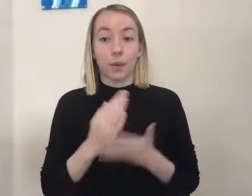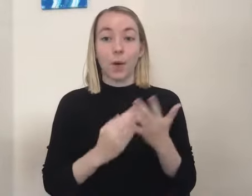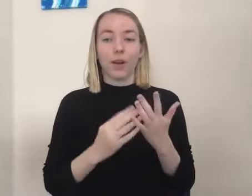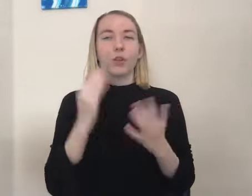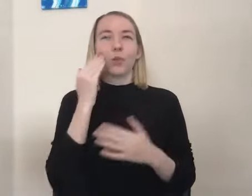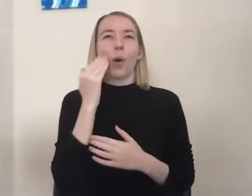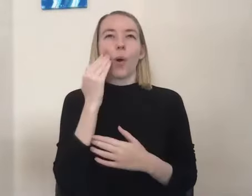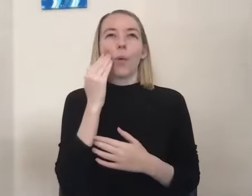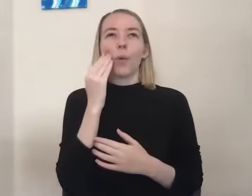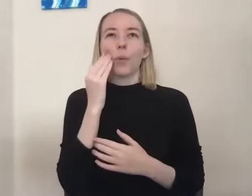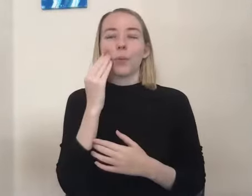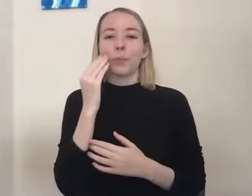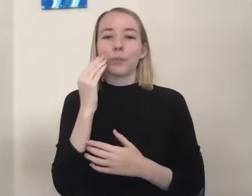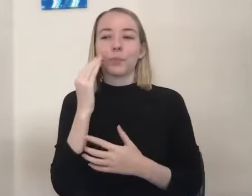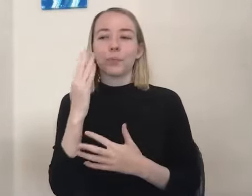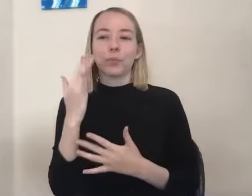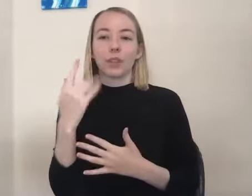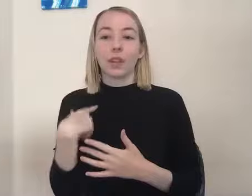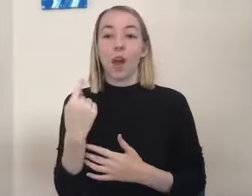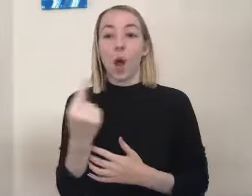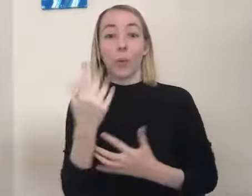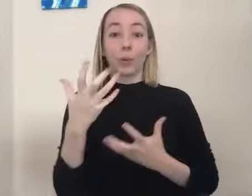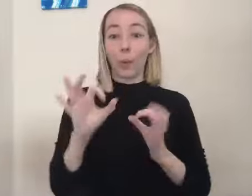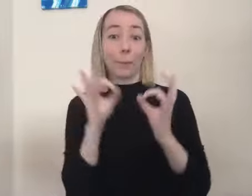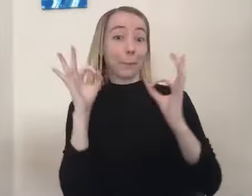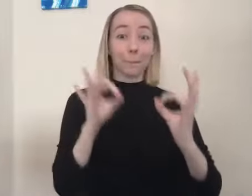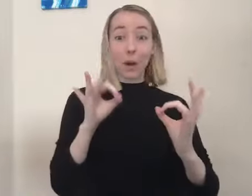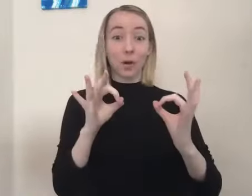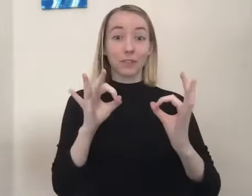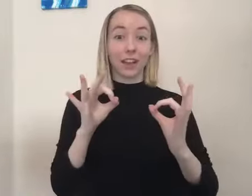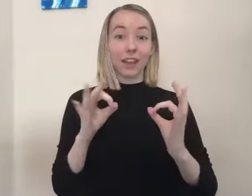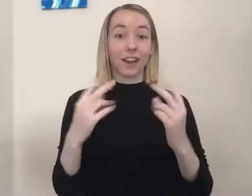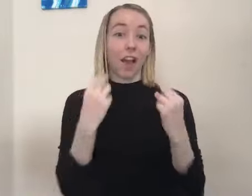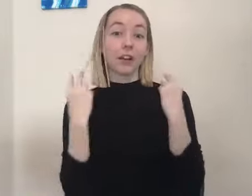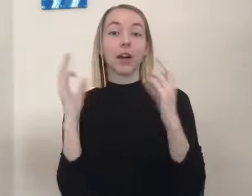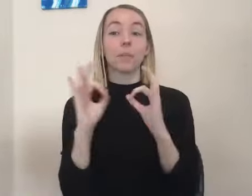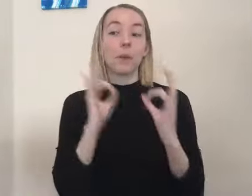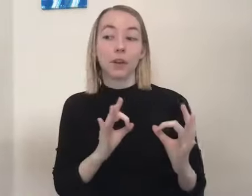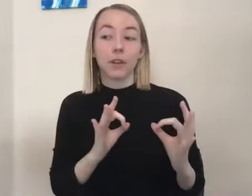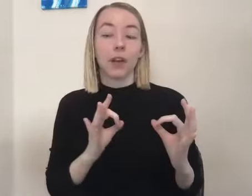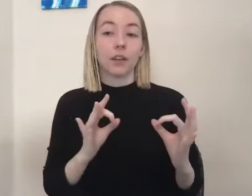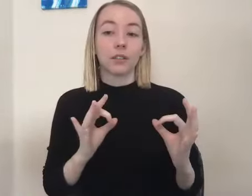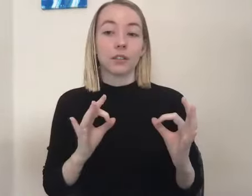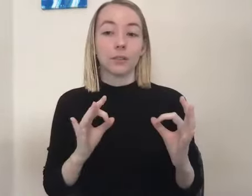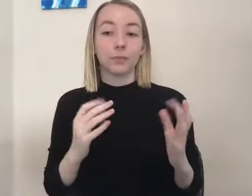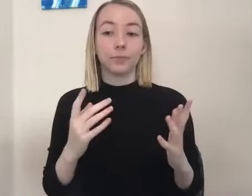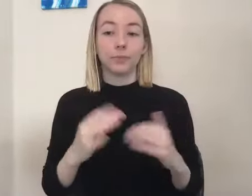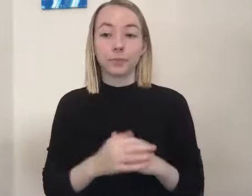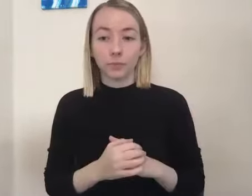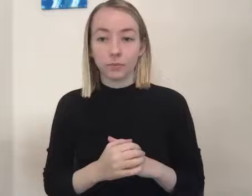To strip me and wash me. Couldn't get washed. Do you know, Pat that's always get the hair done, always smart, the